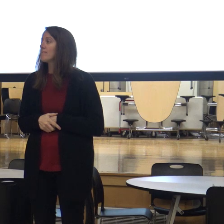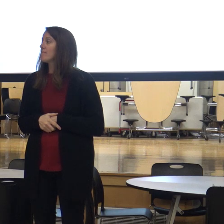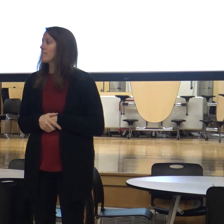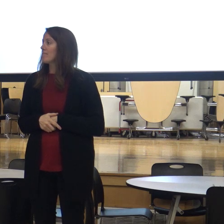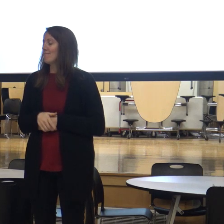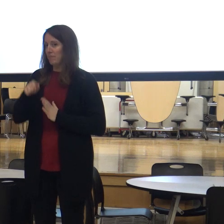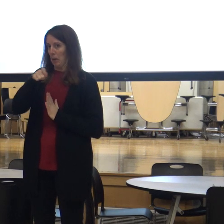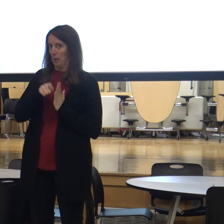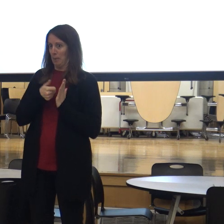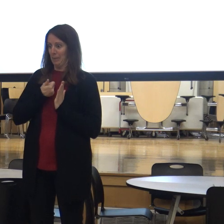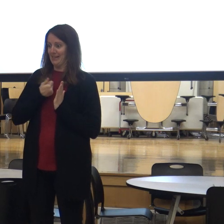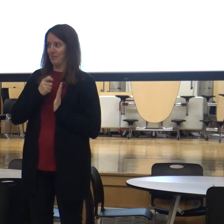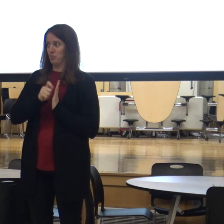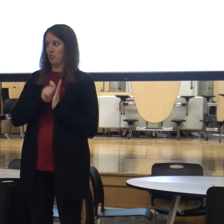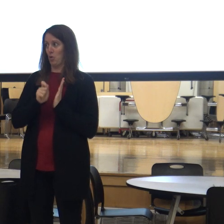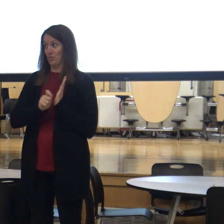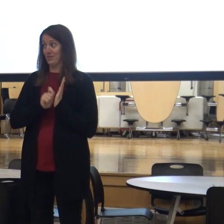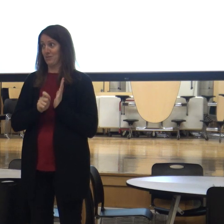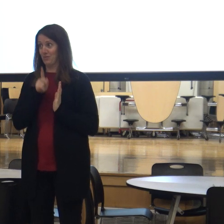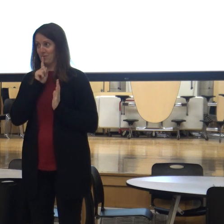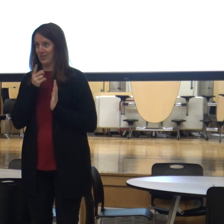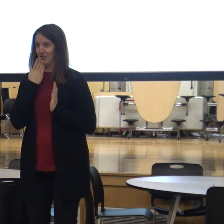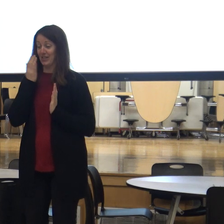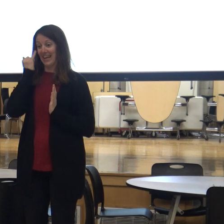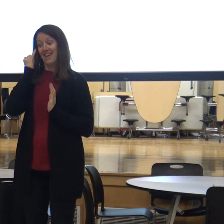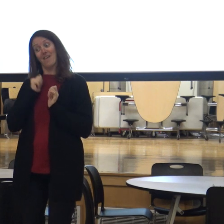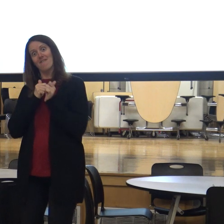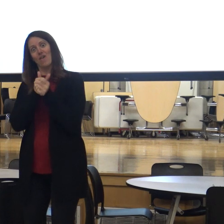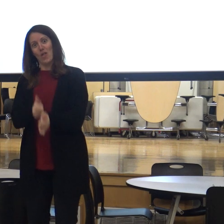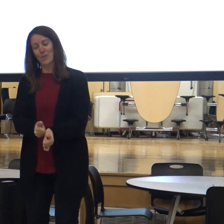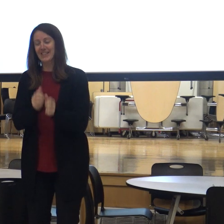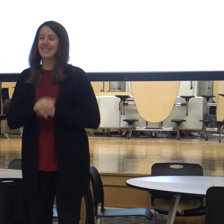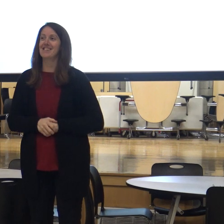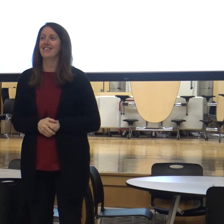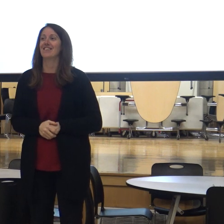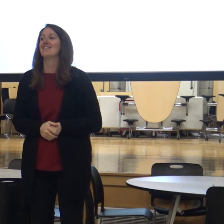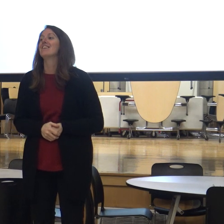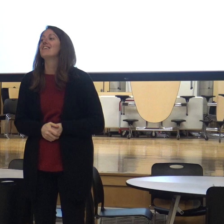I wrote myself some notes, which really is good when I follow it.